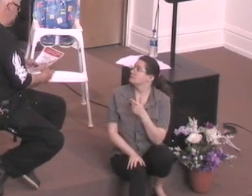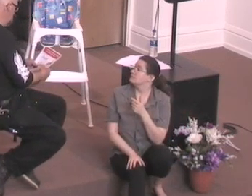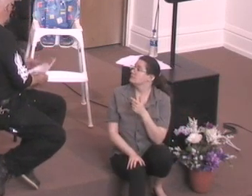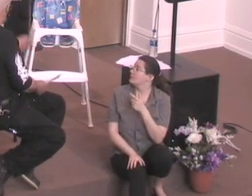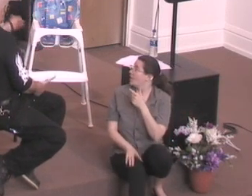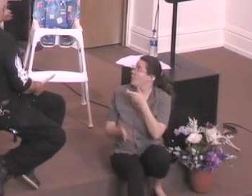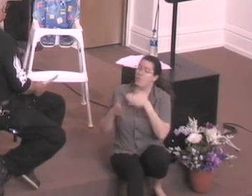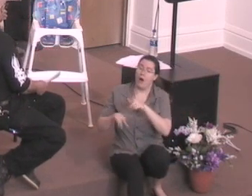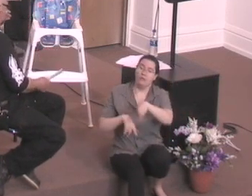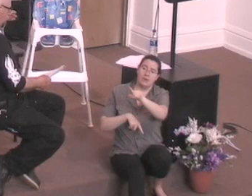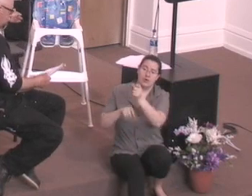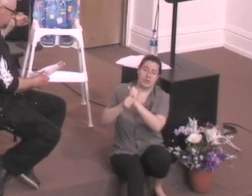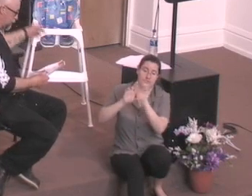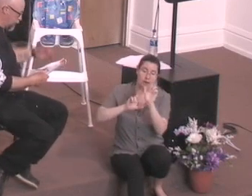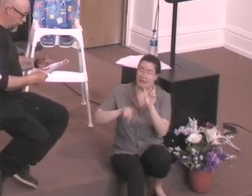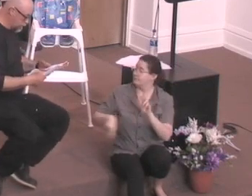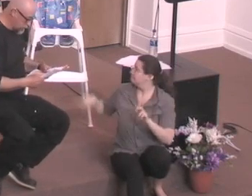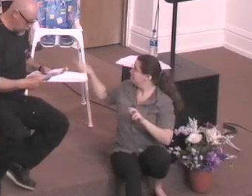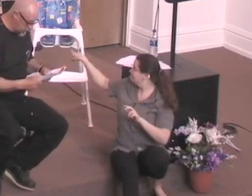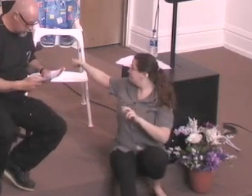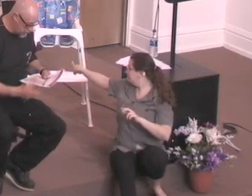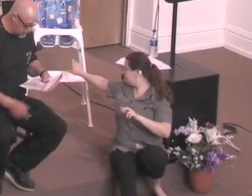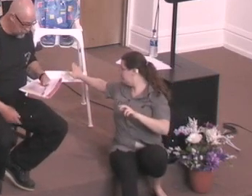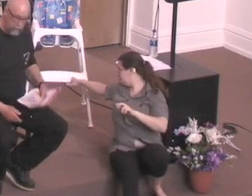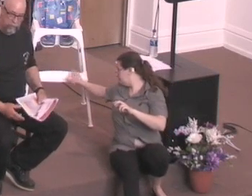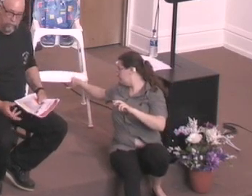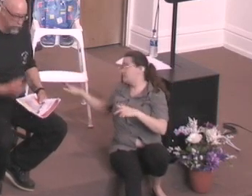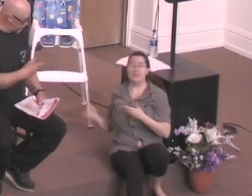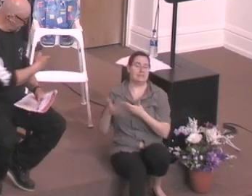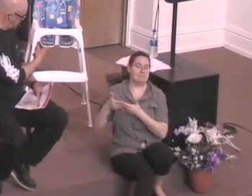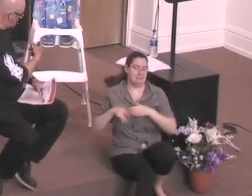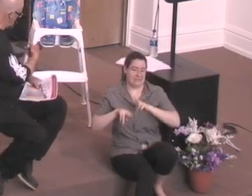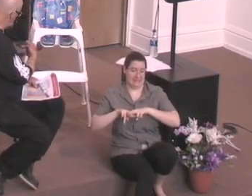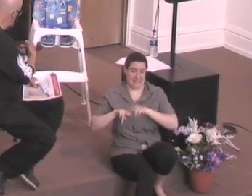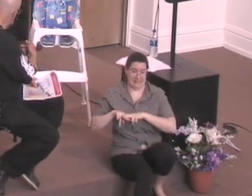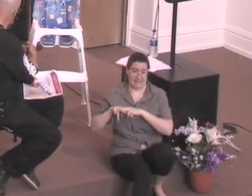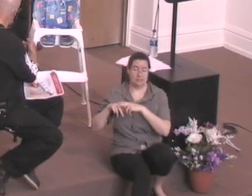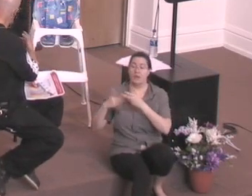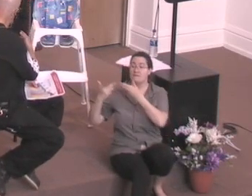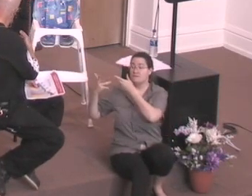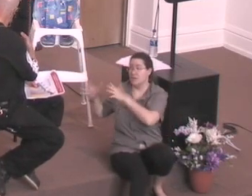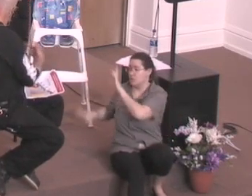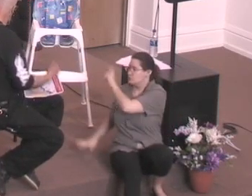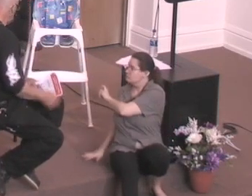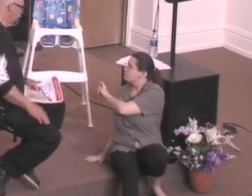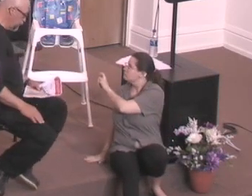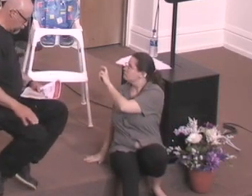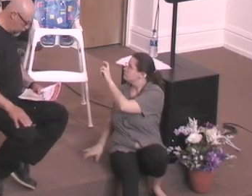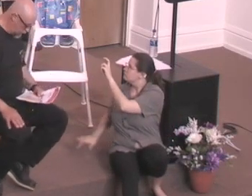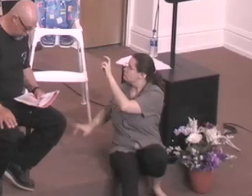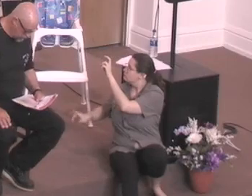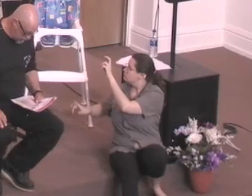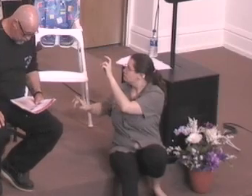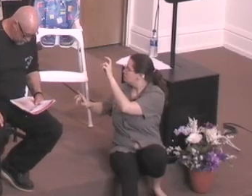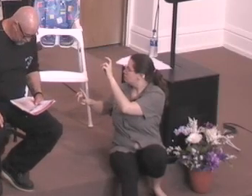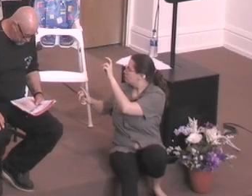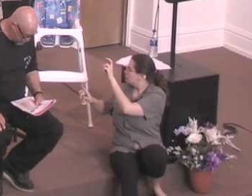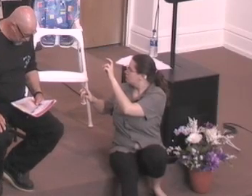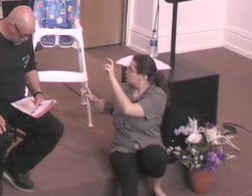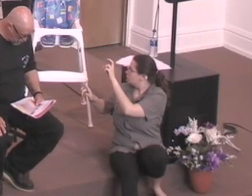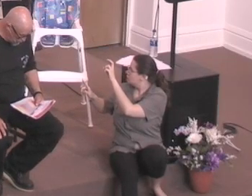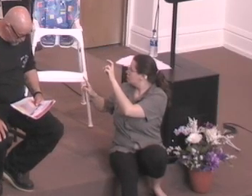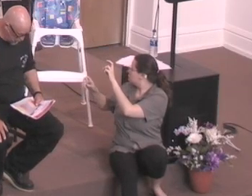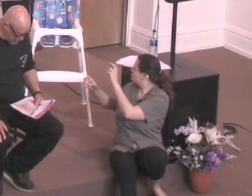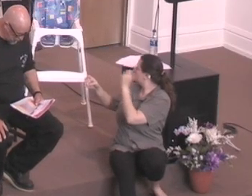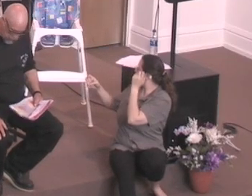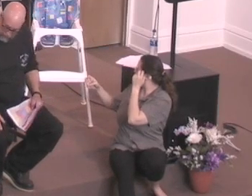getting ready. So a little booster chair is the child seat. You move from the high chair to the booster chair. From